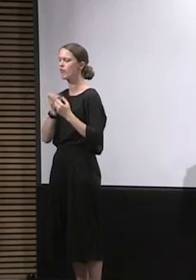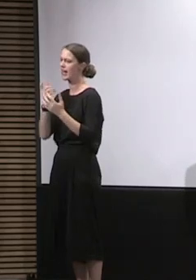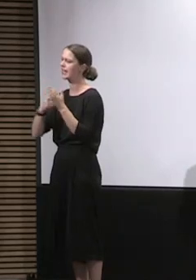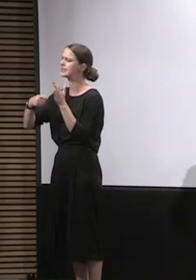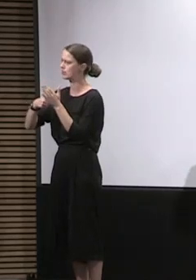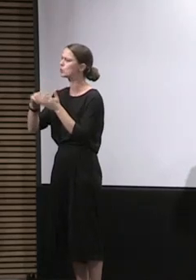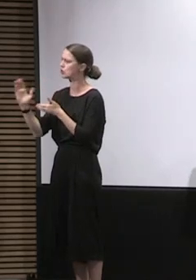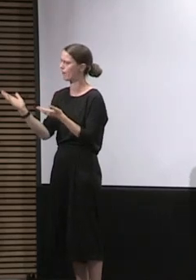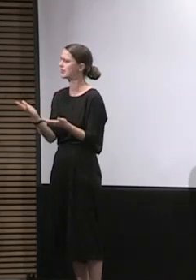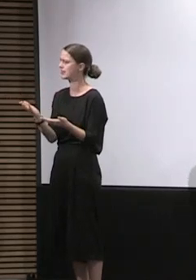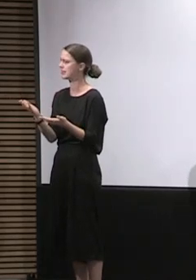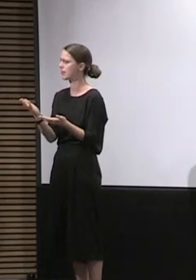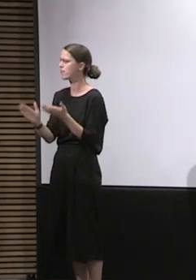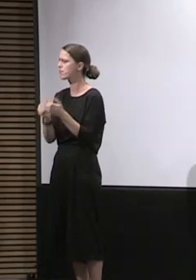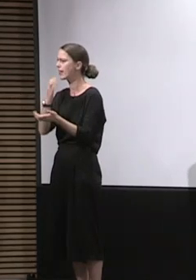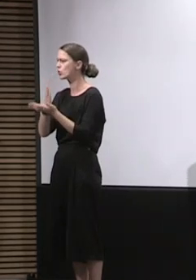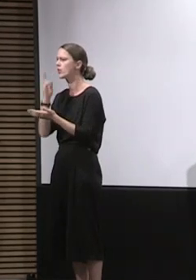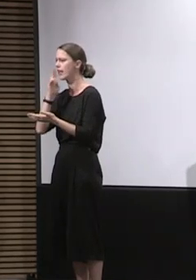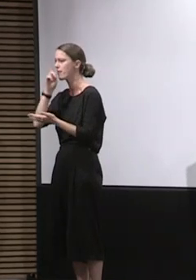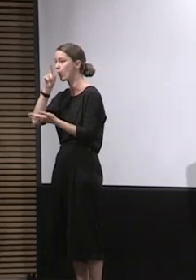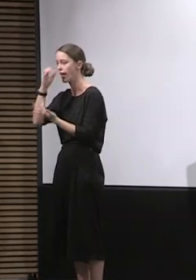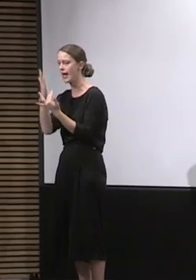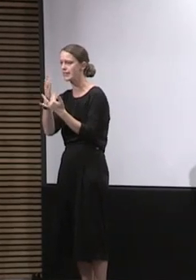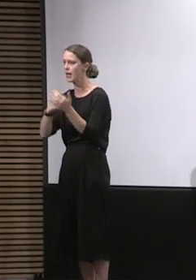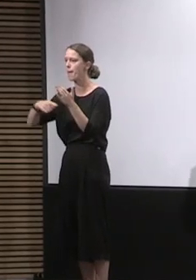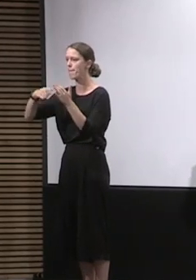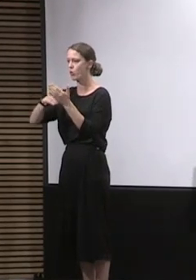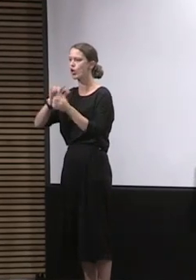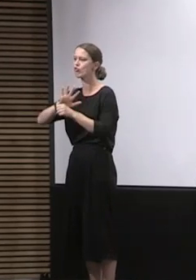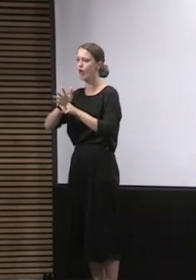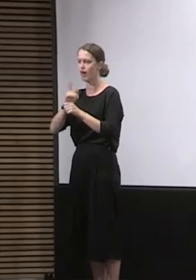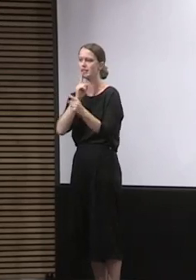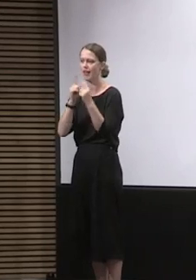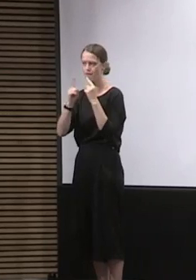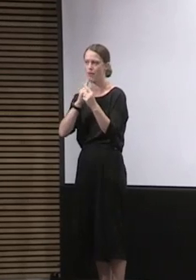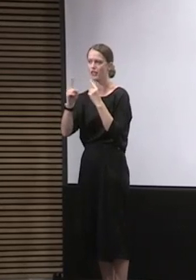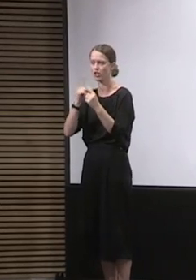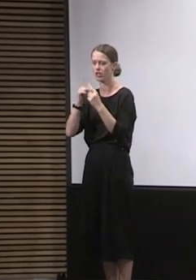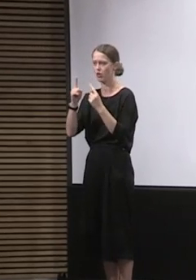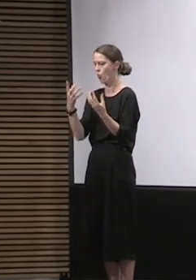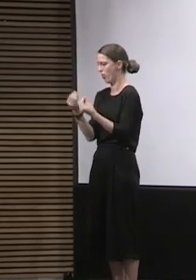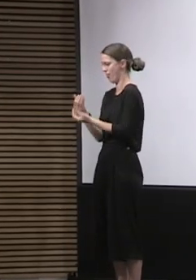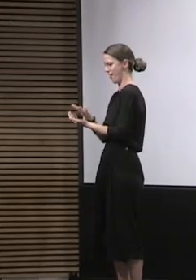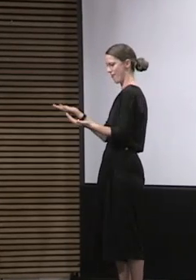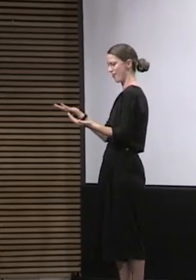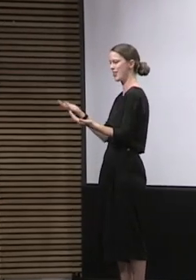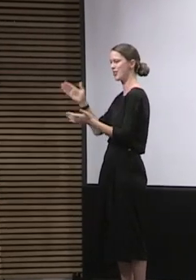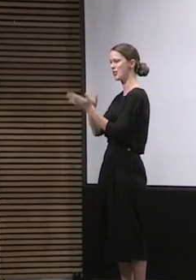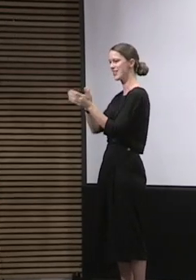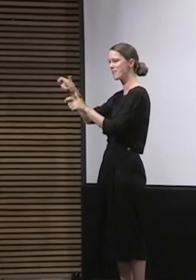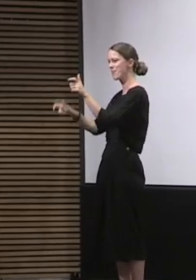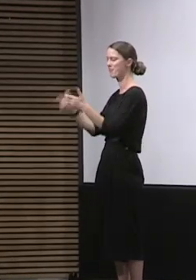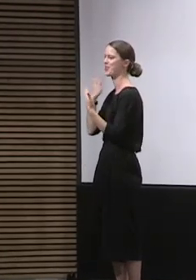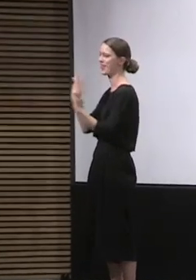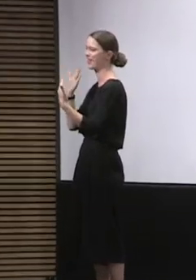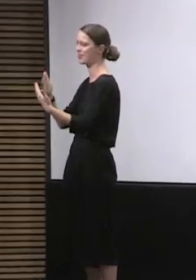service, ensuring that deaf people can access this important COVID-19 information along with other New Zealanders. So